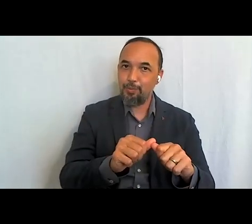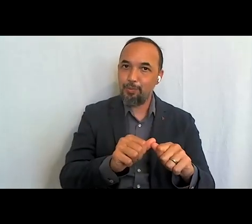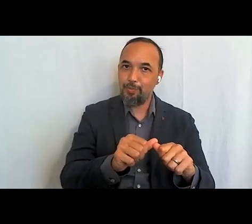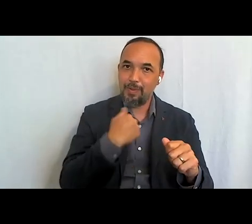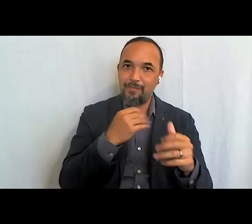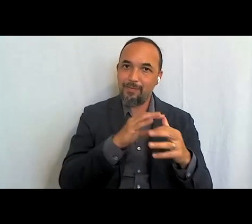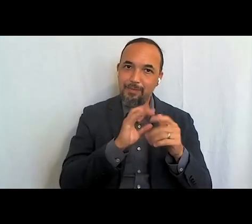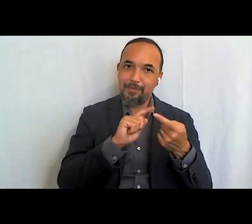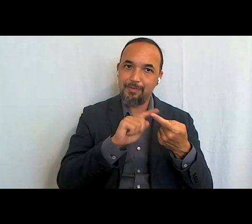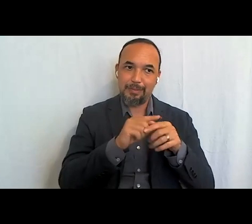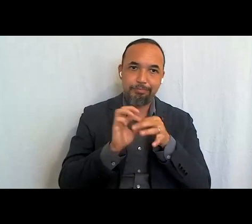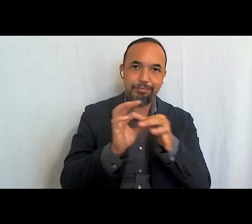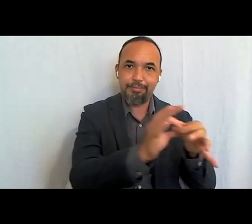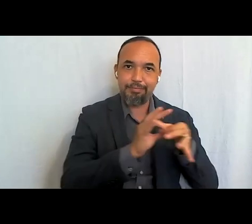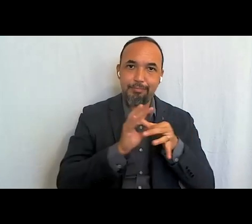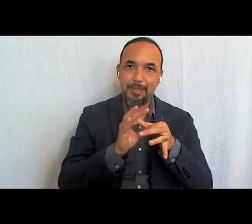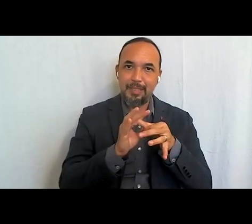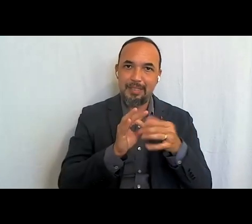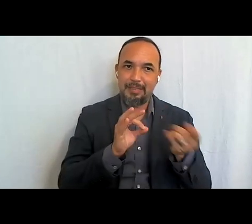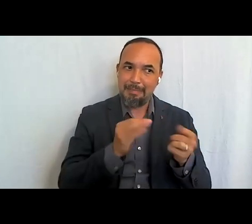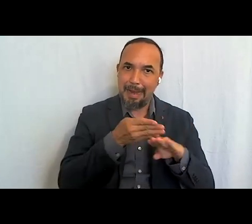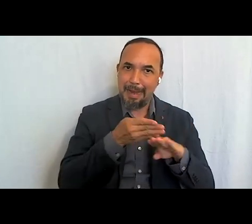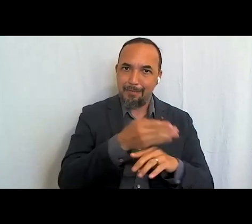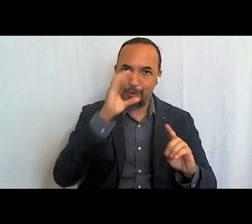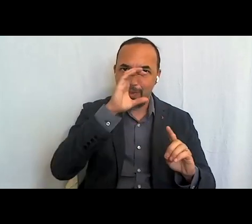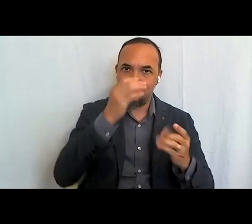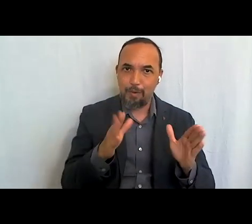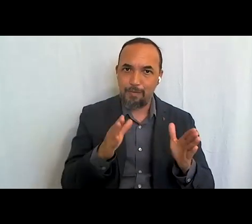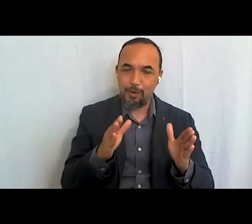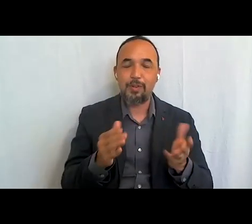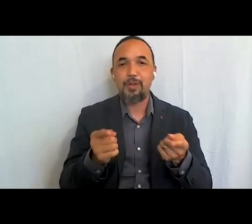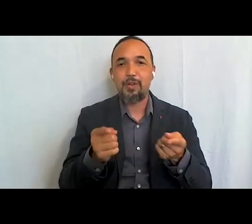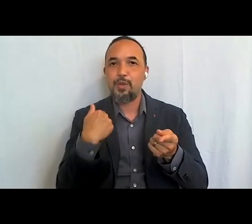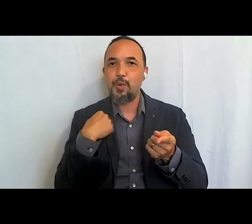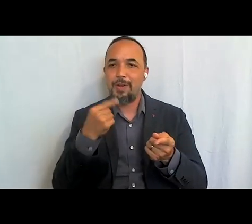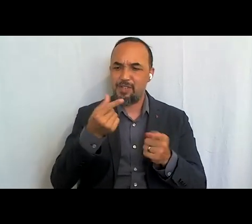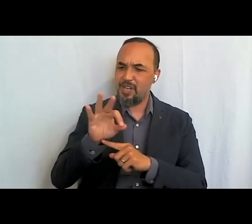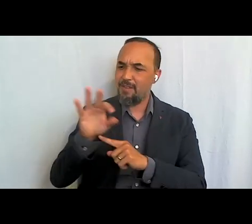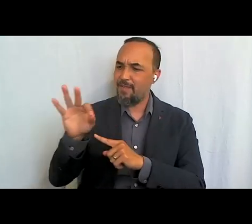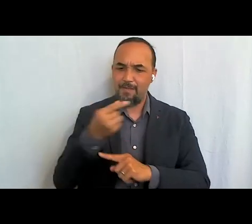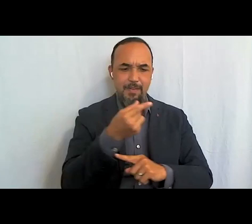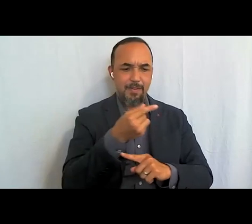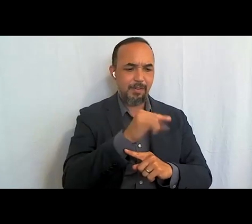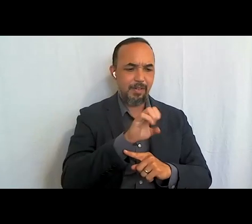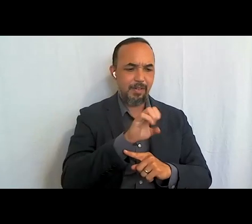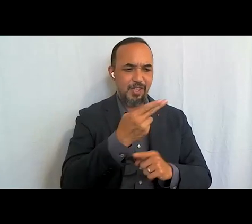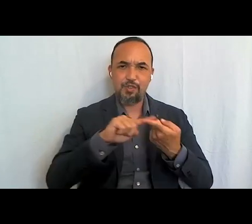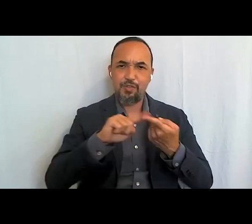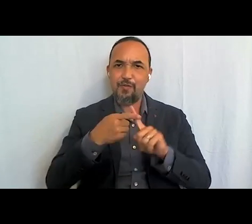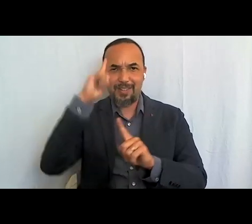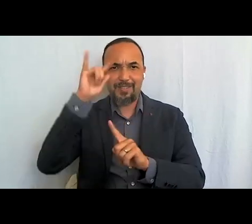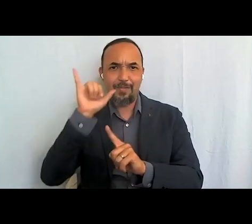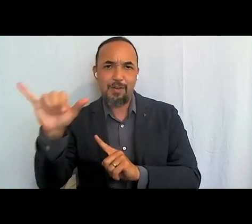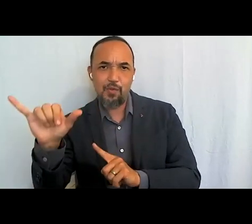we call GFFs, GISH friends forever. It's like the best summer camp meets being in the trenches of like a really